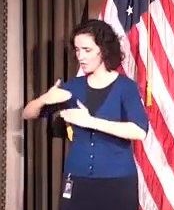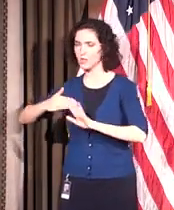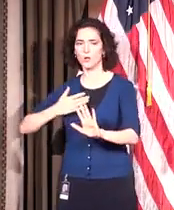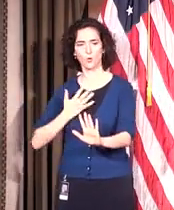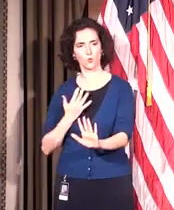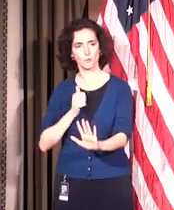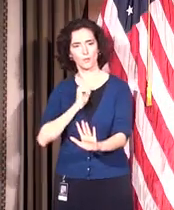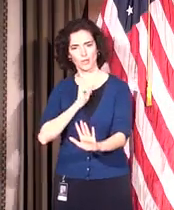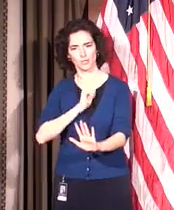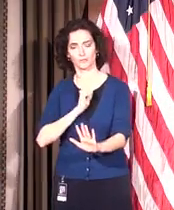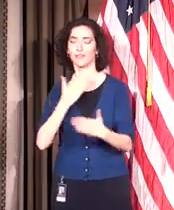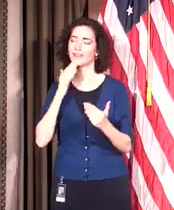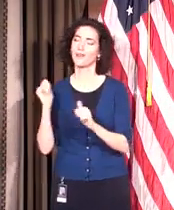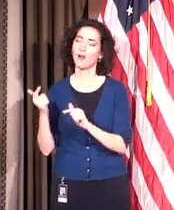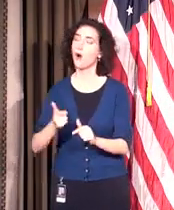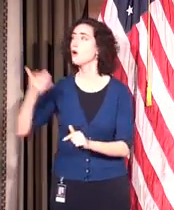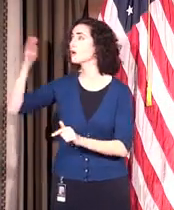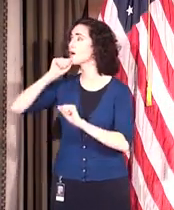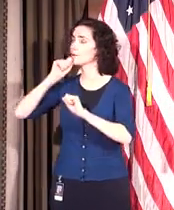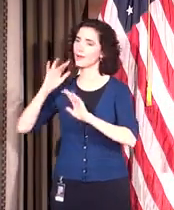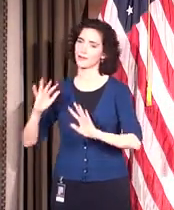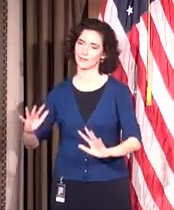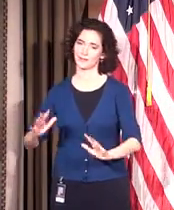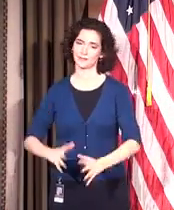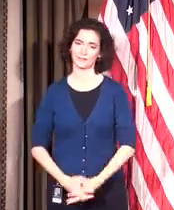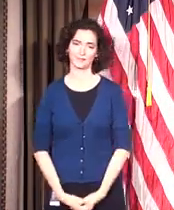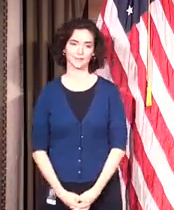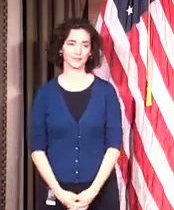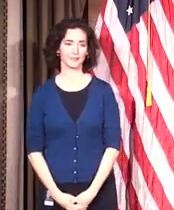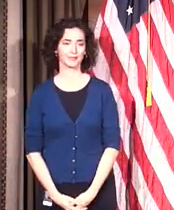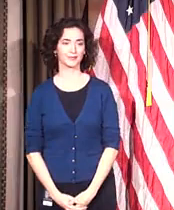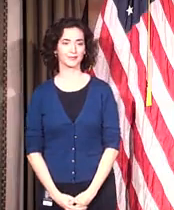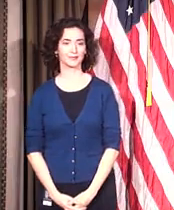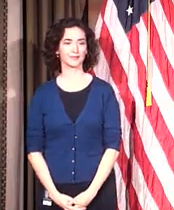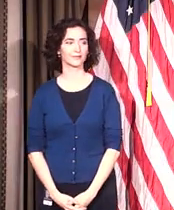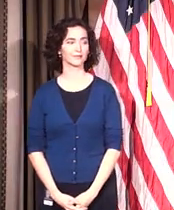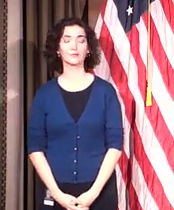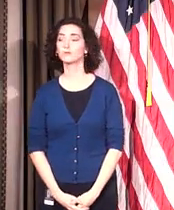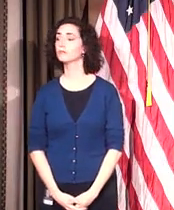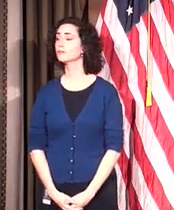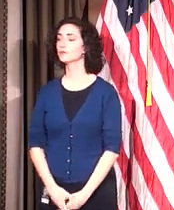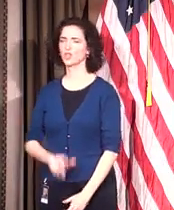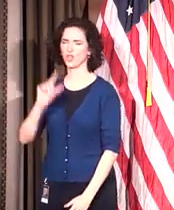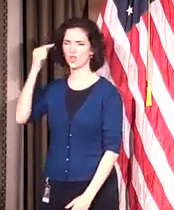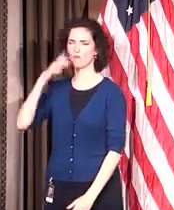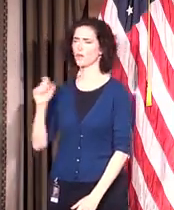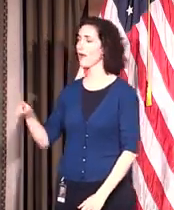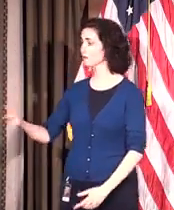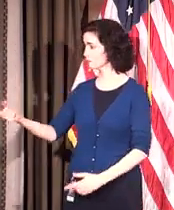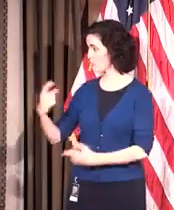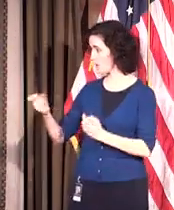Thank you all, and God bless. Got a couple of questions?